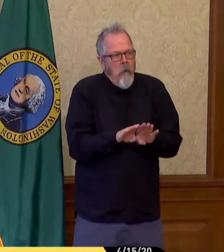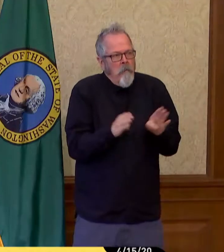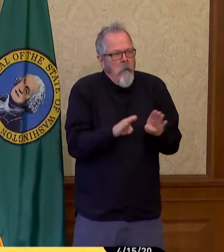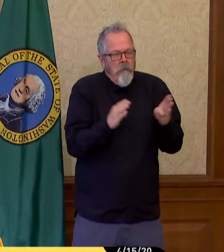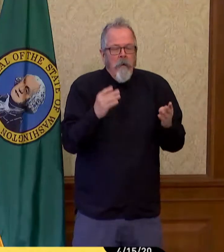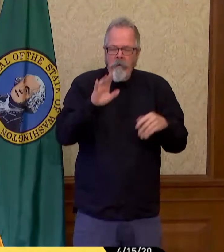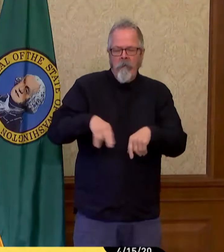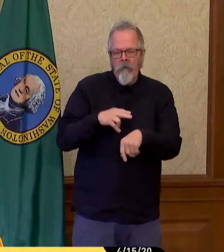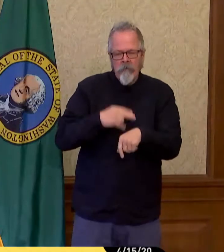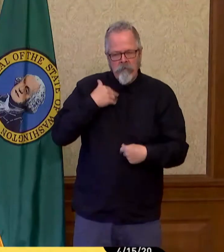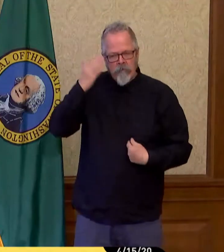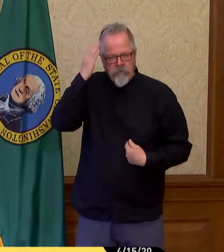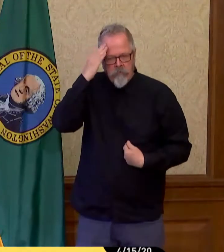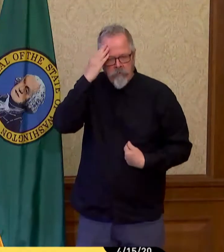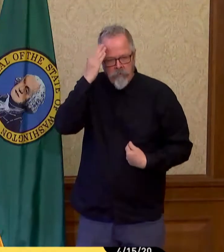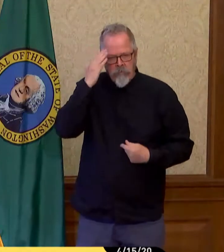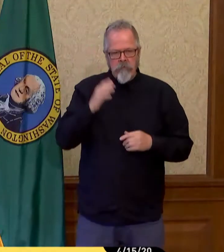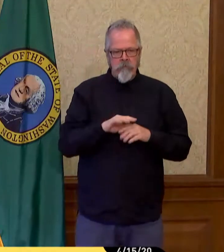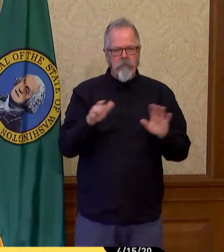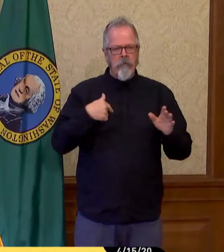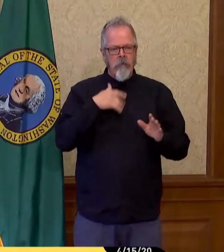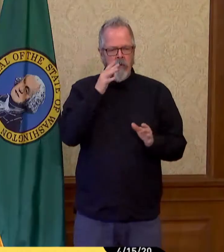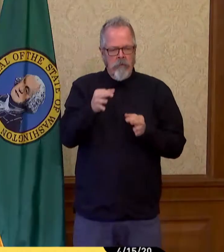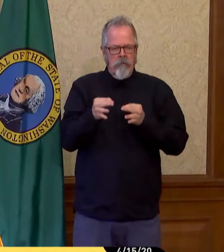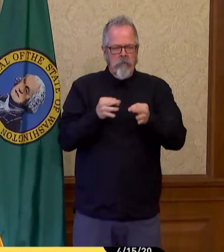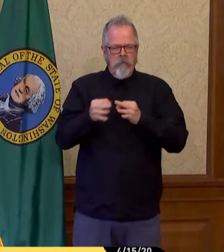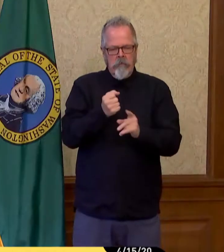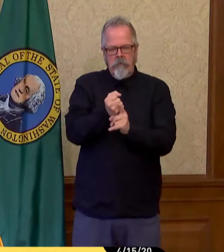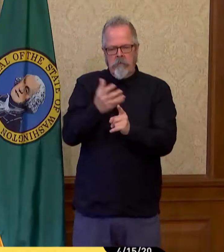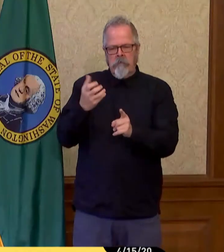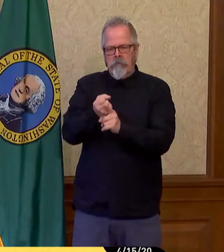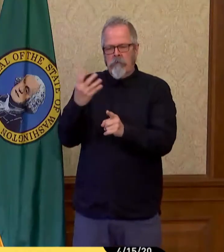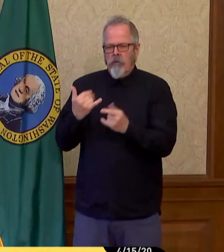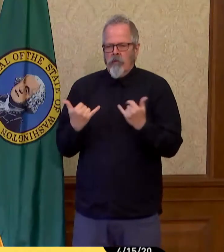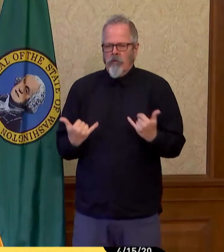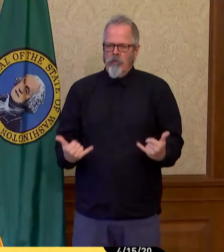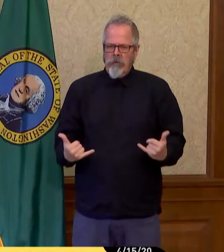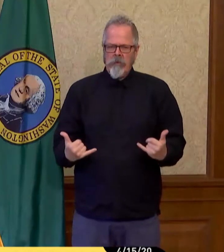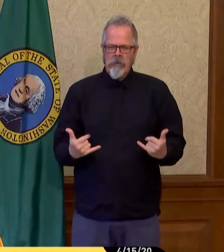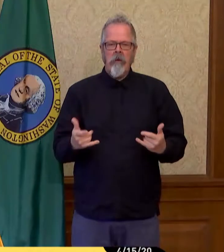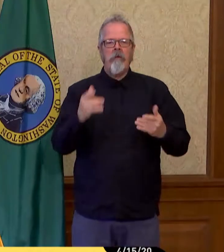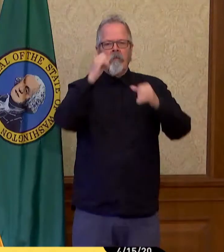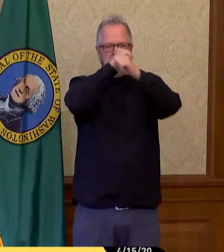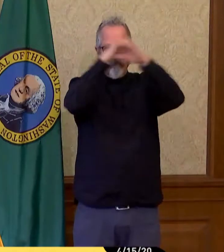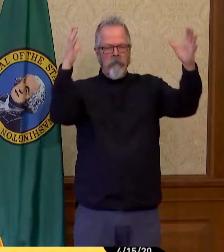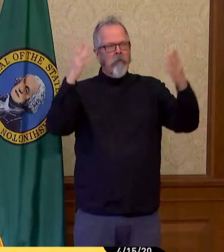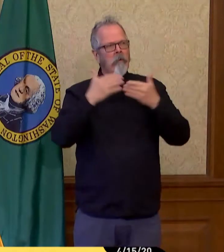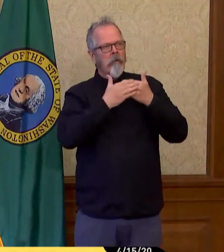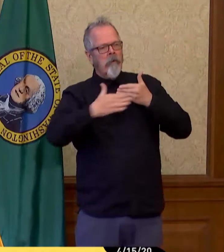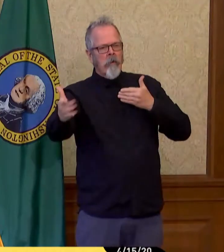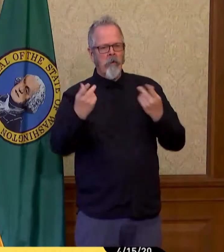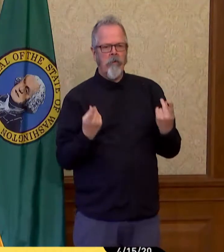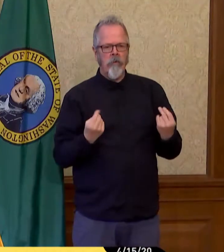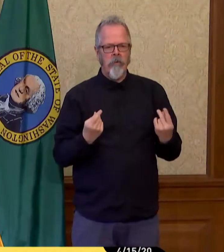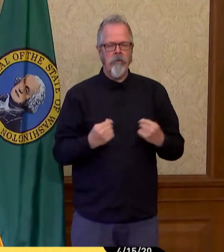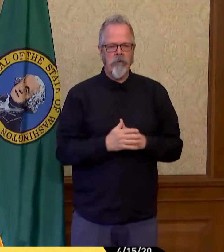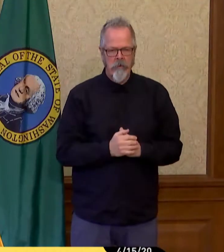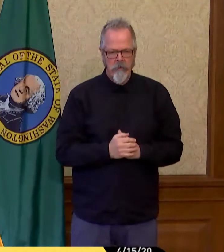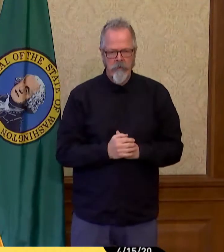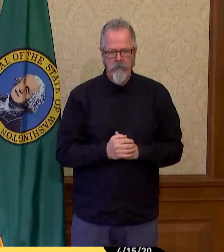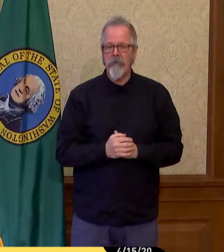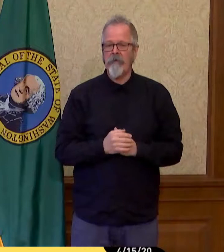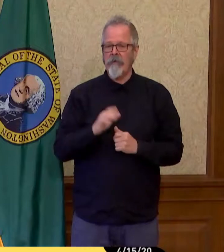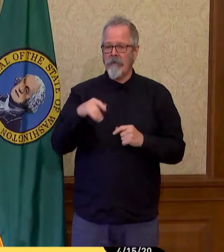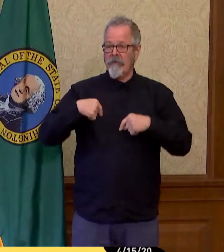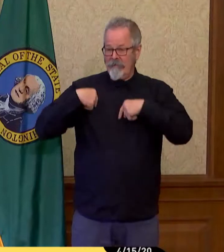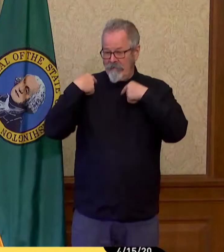And that is a transition from the social distancing strategy that we now are engaged in to an effort